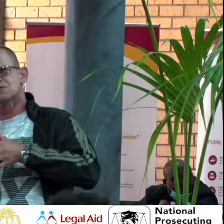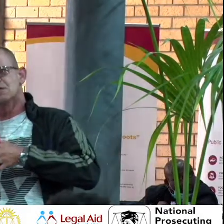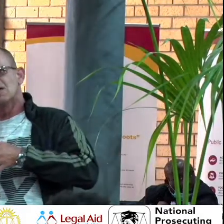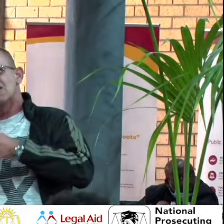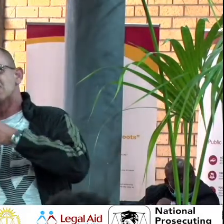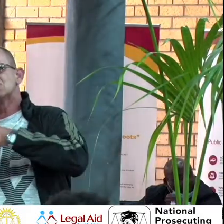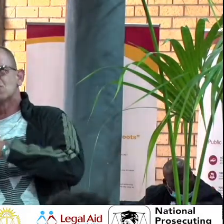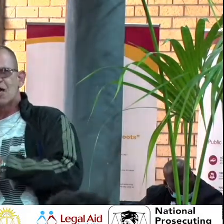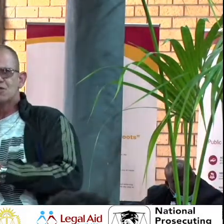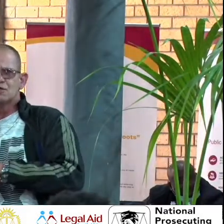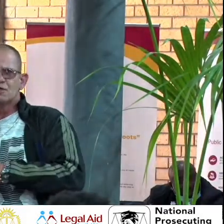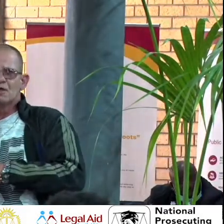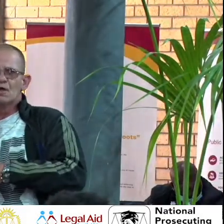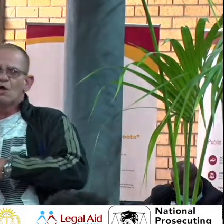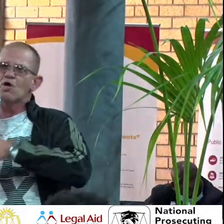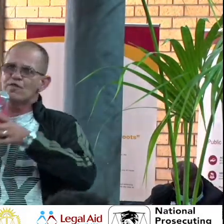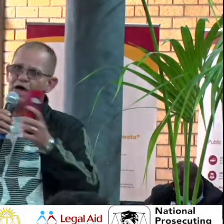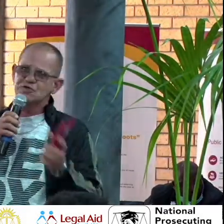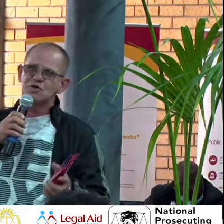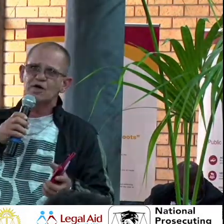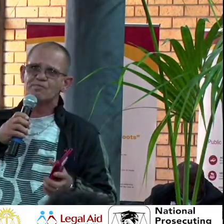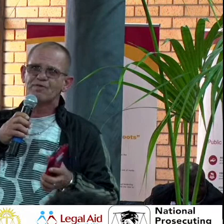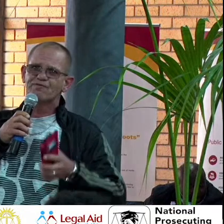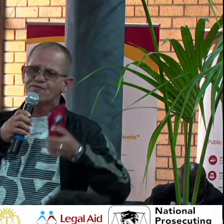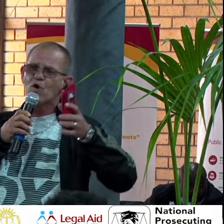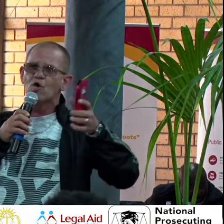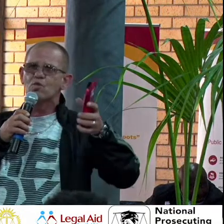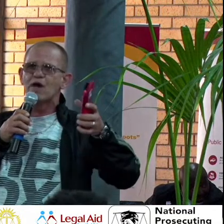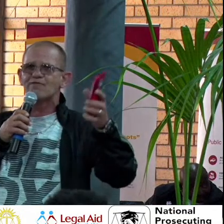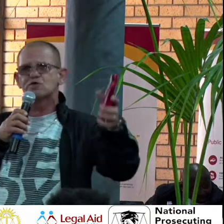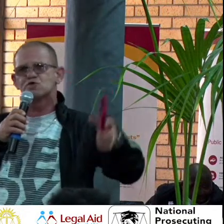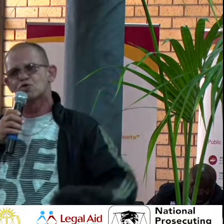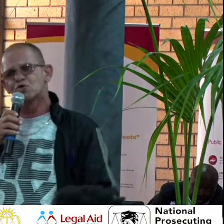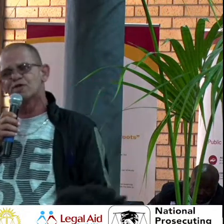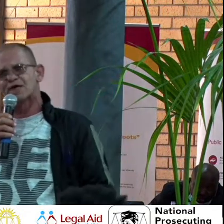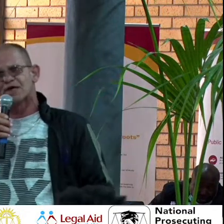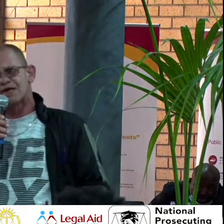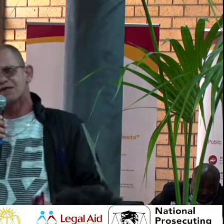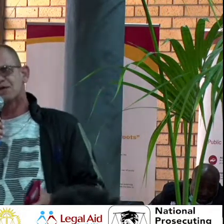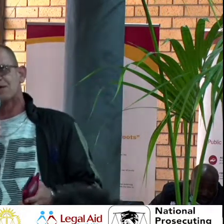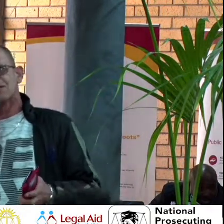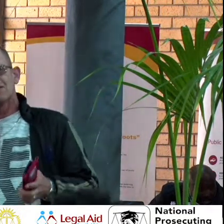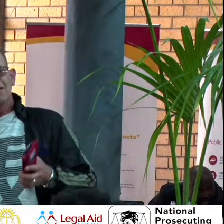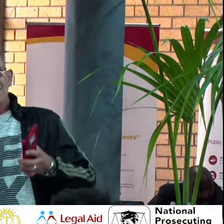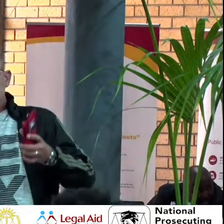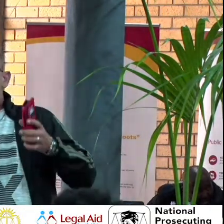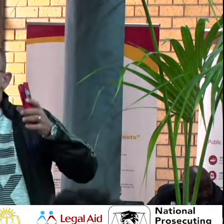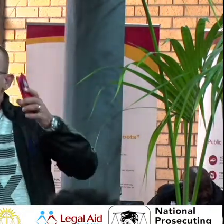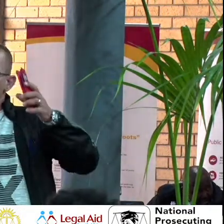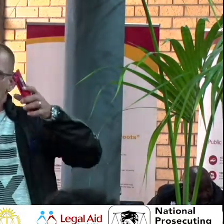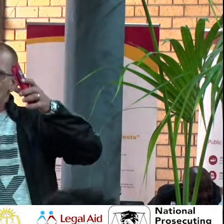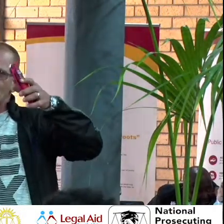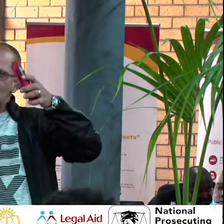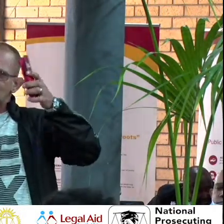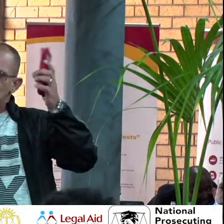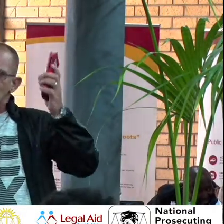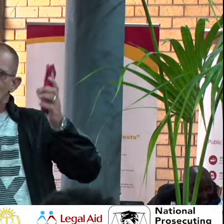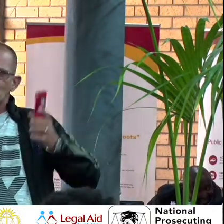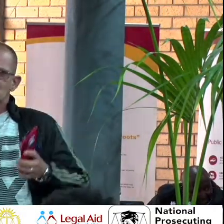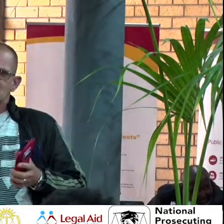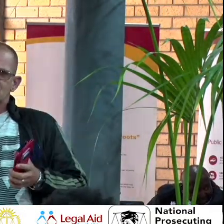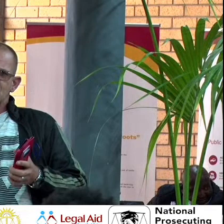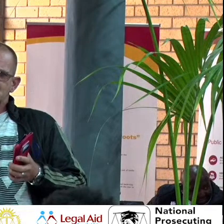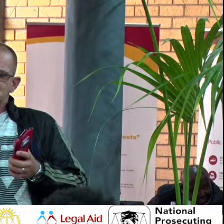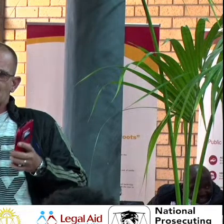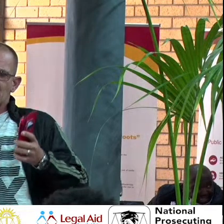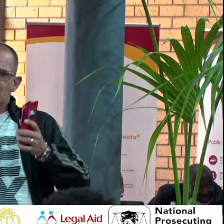awareness and education on the outside before we have to start doing the correcting? If I go back in the